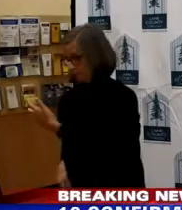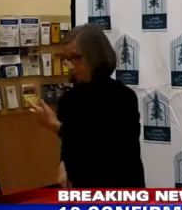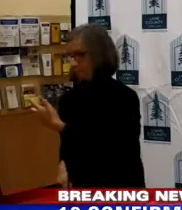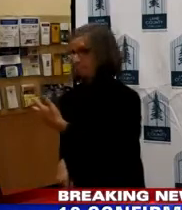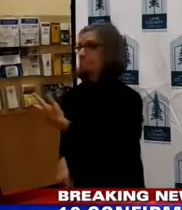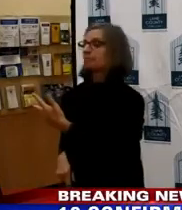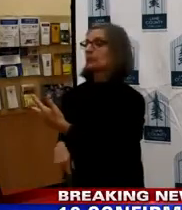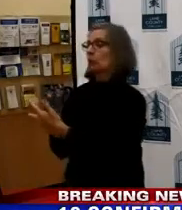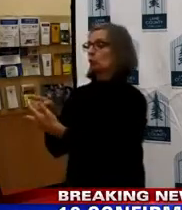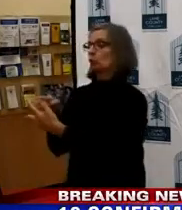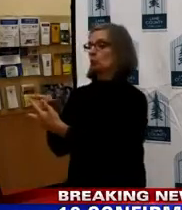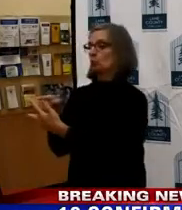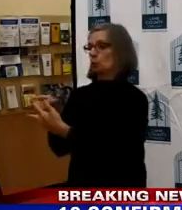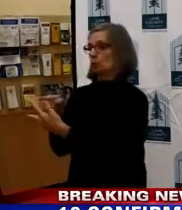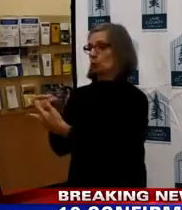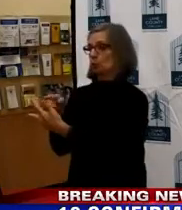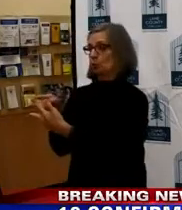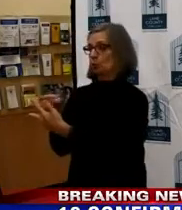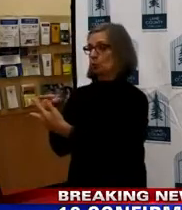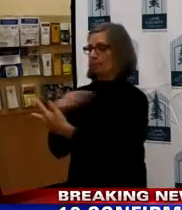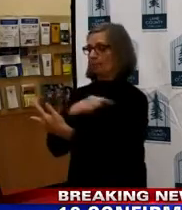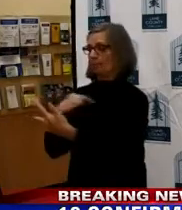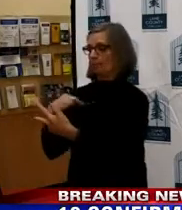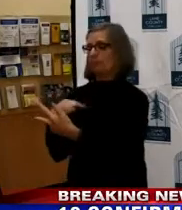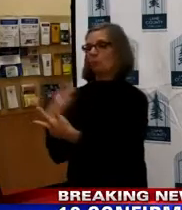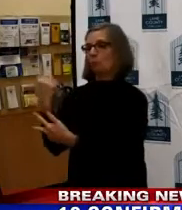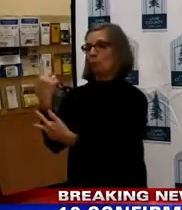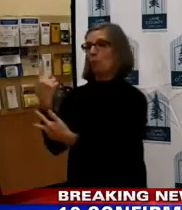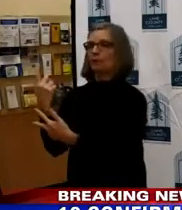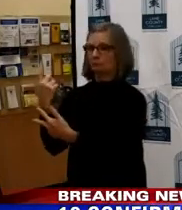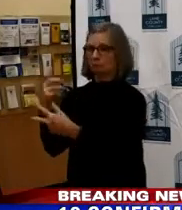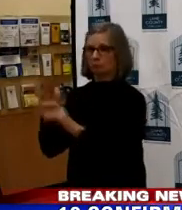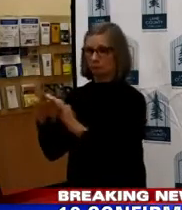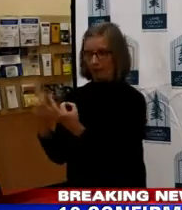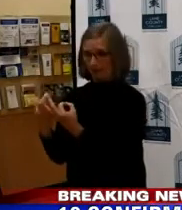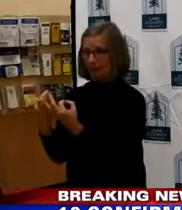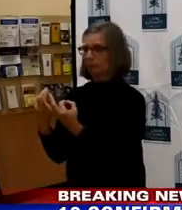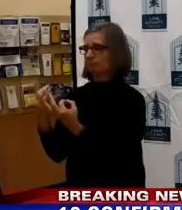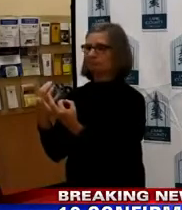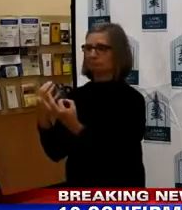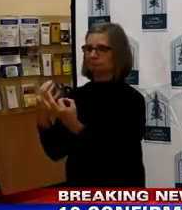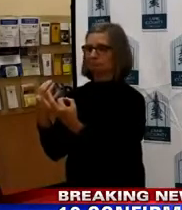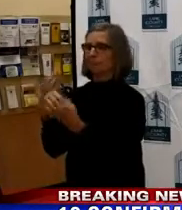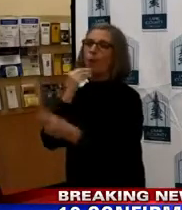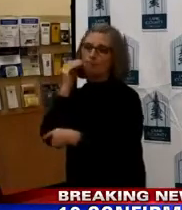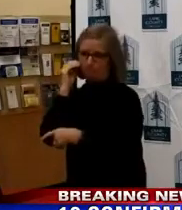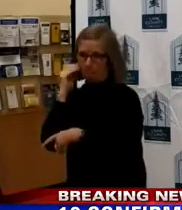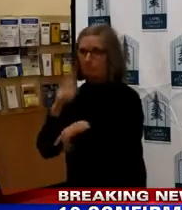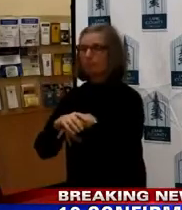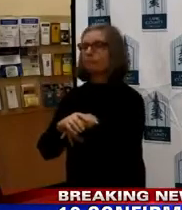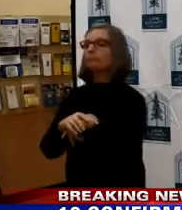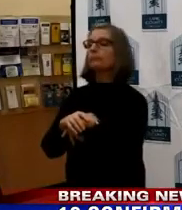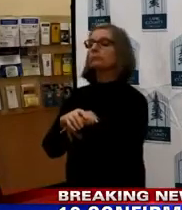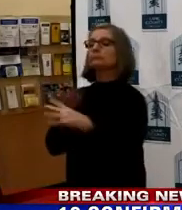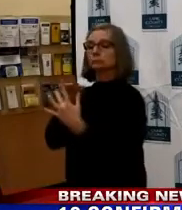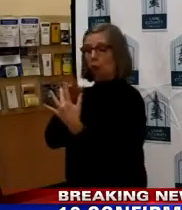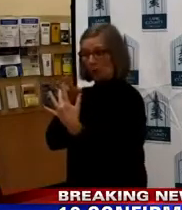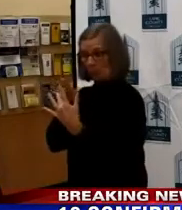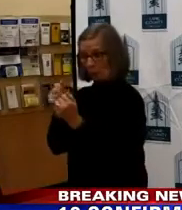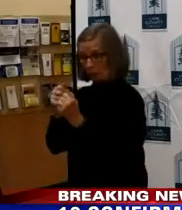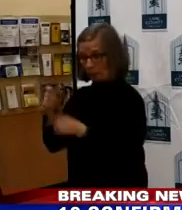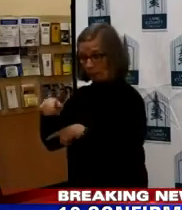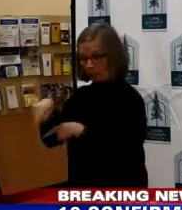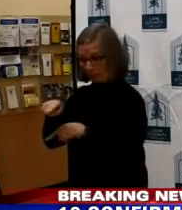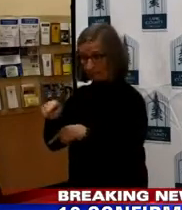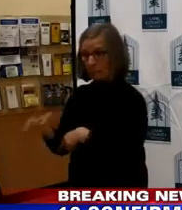2 of those cases were members of the same household. Contact investigations with those individuals happened